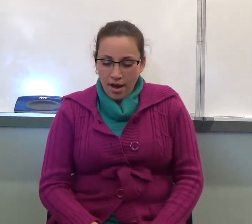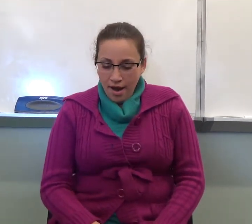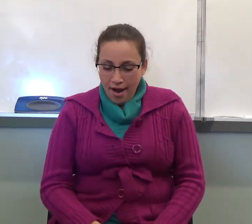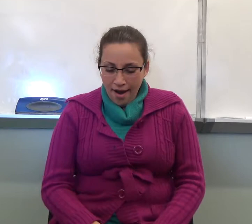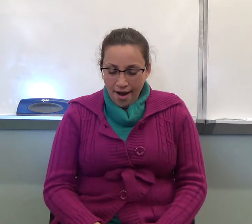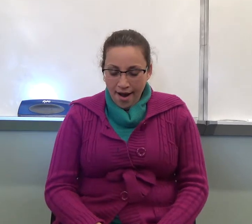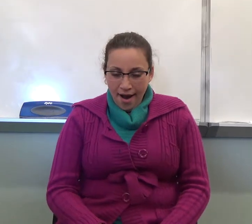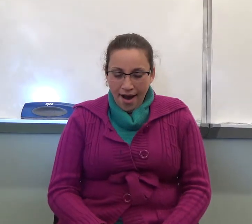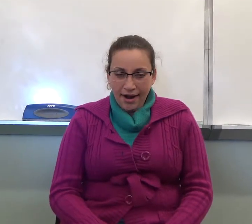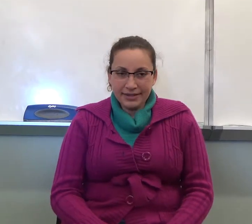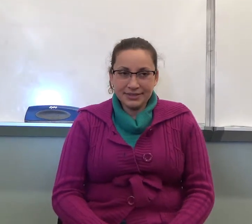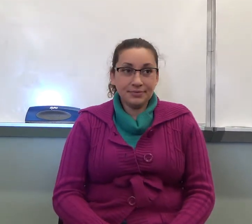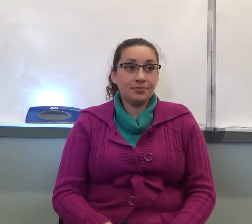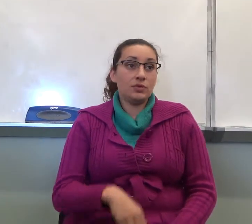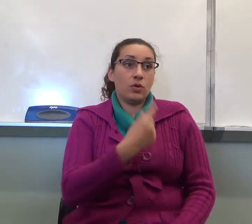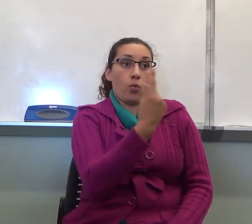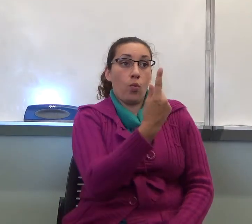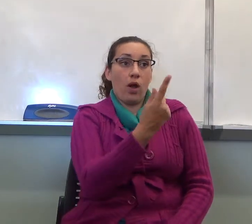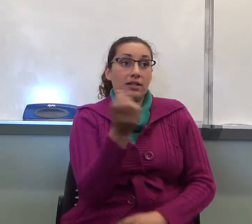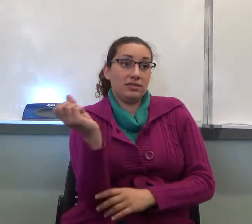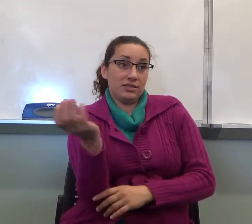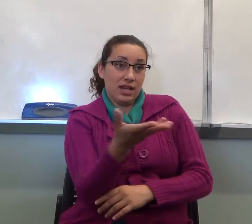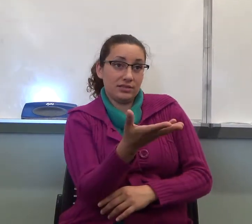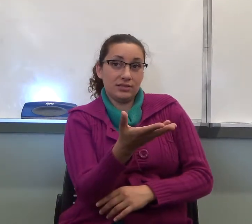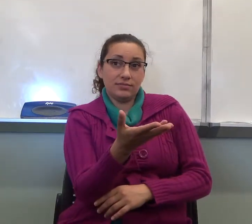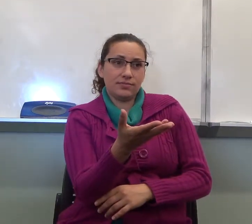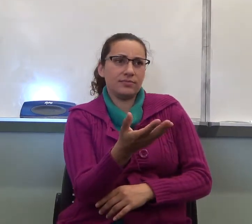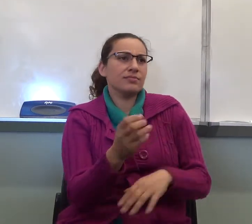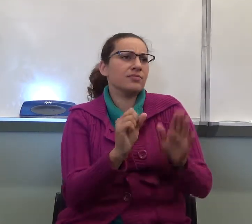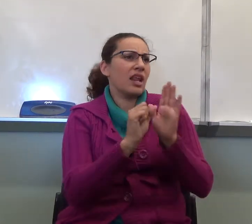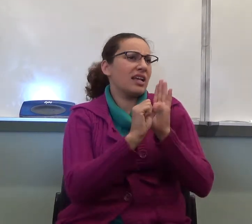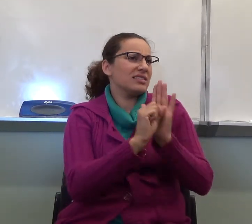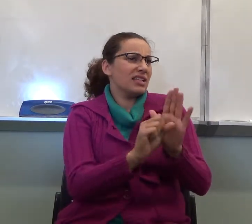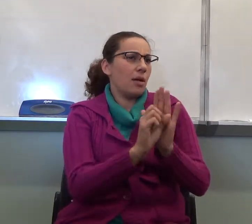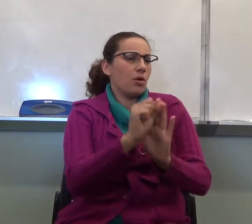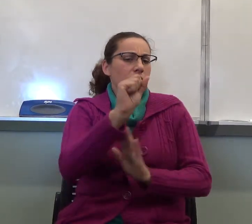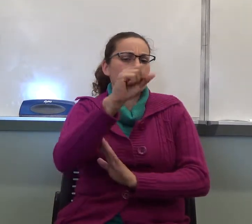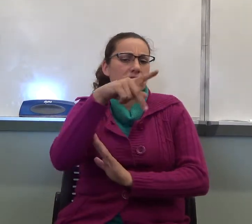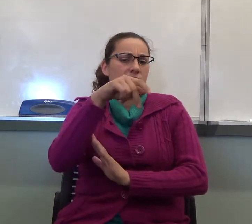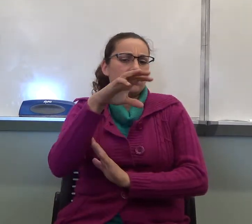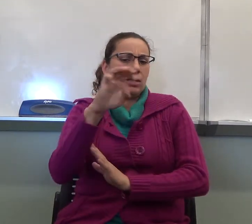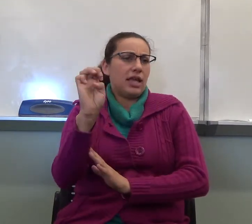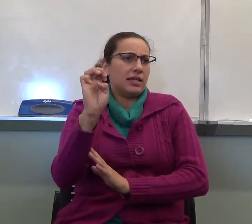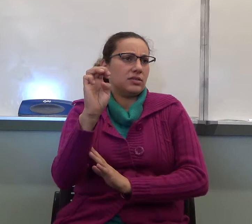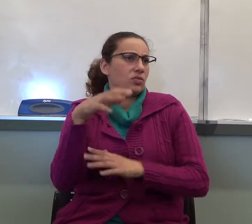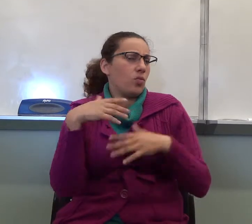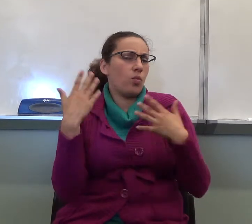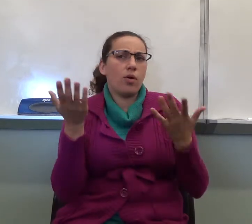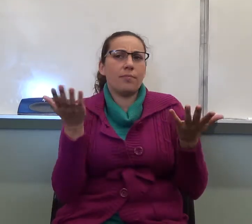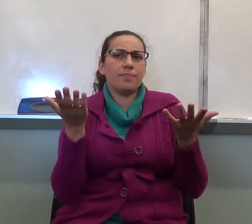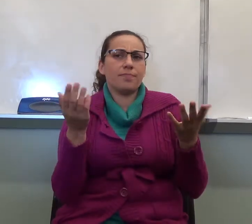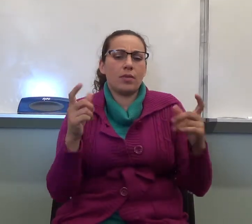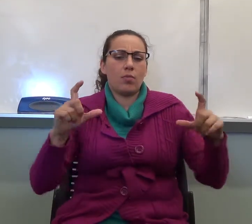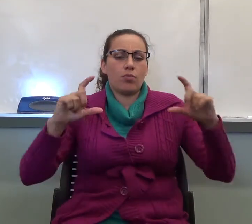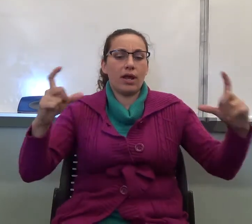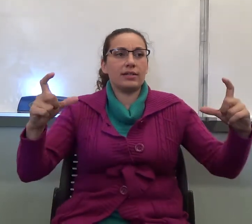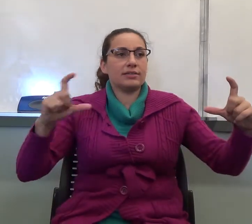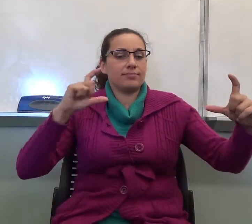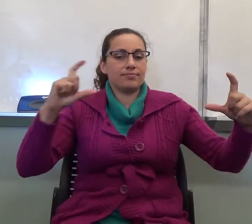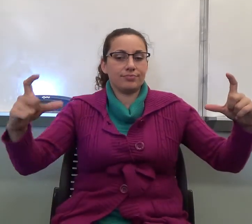Now, a single die, what would its sample space look like? Well, curly brackets to write down space, that's